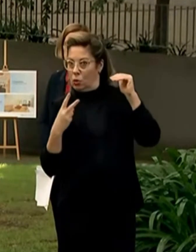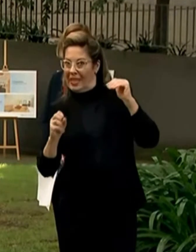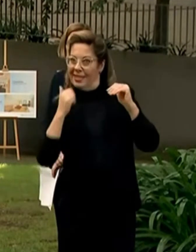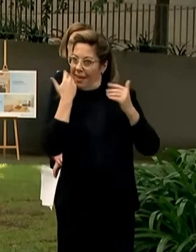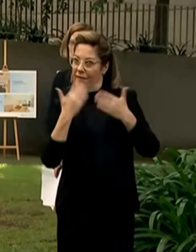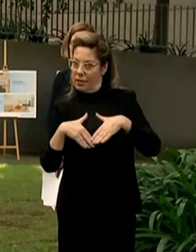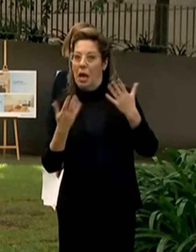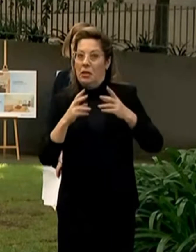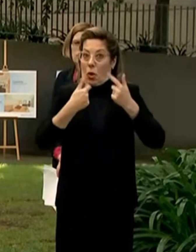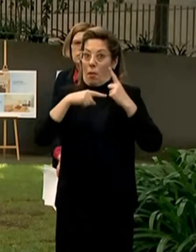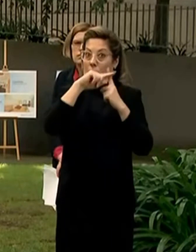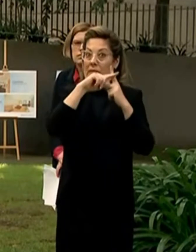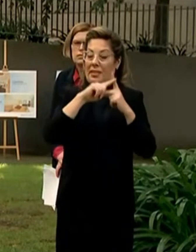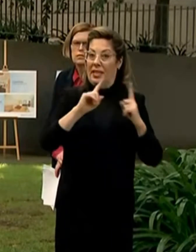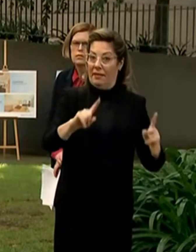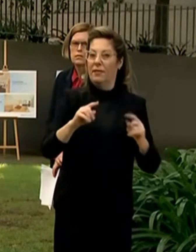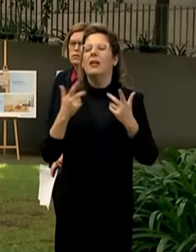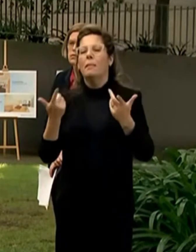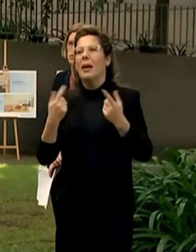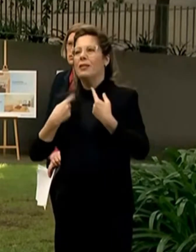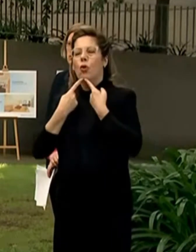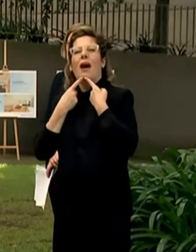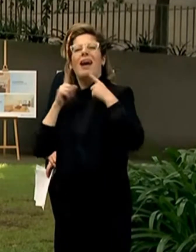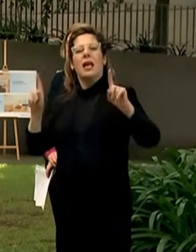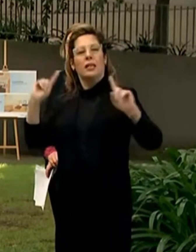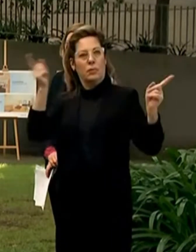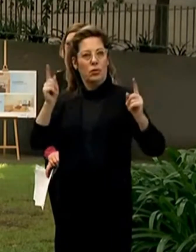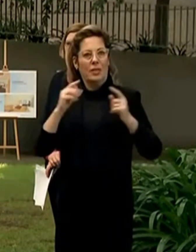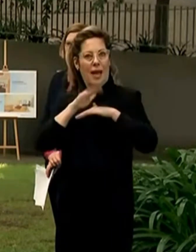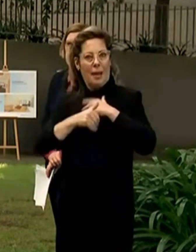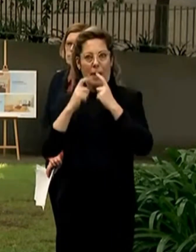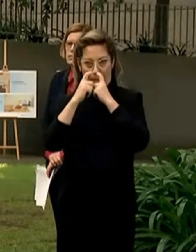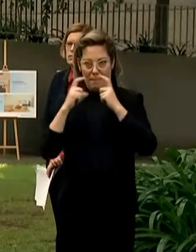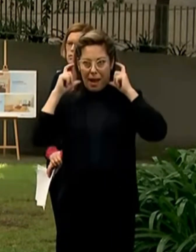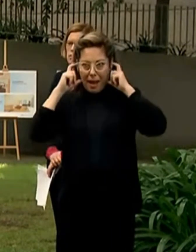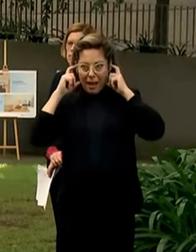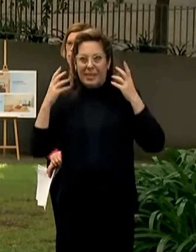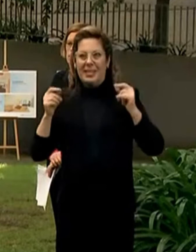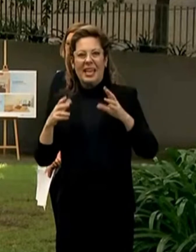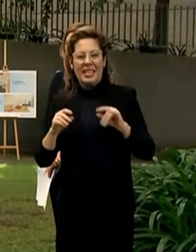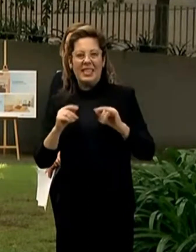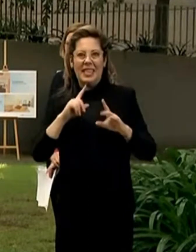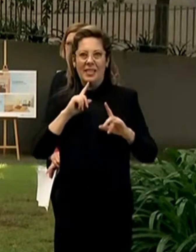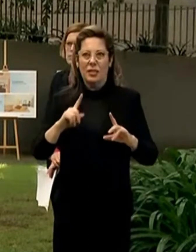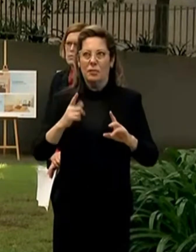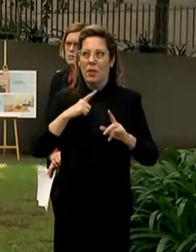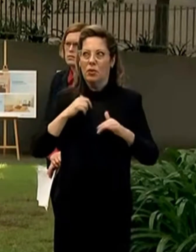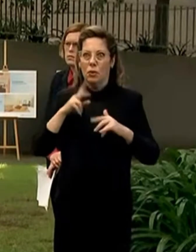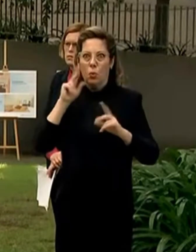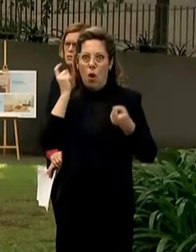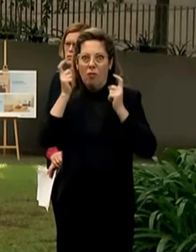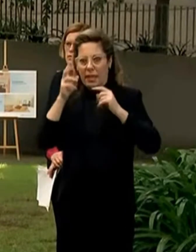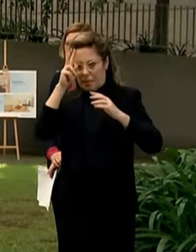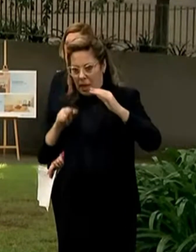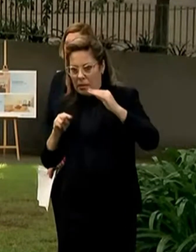the community that you just can't keep doing what we've been doing in the past couple of weeks to stop this virus spreading? Well, this is definitely an